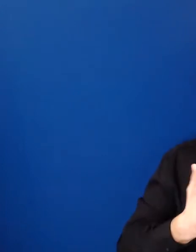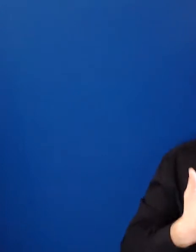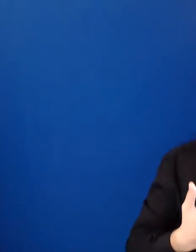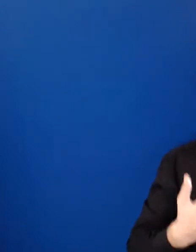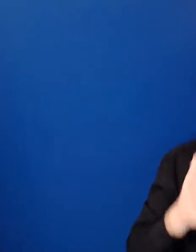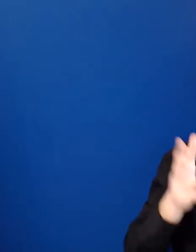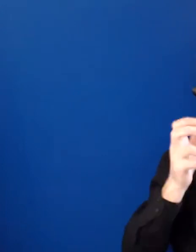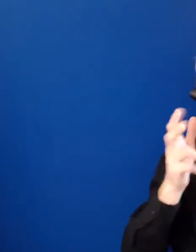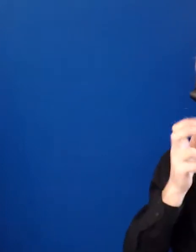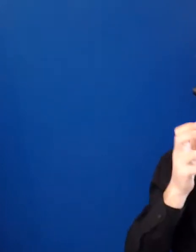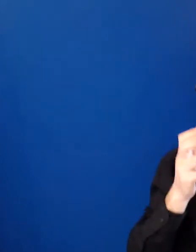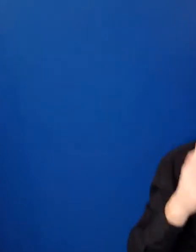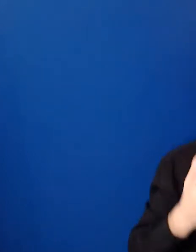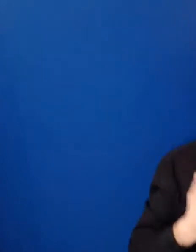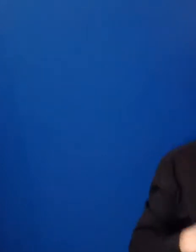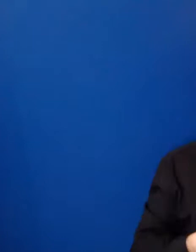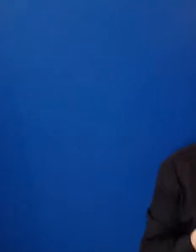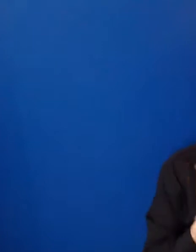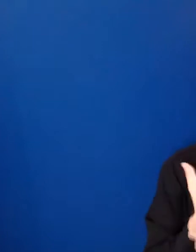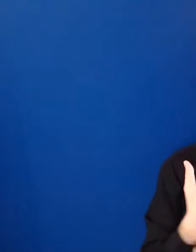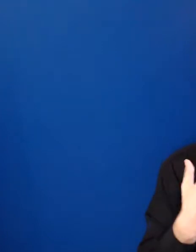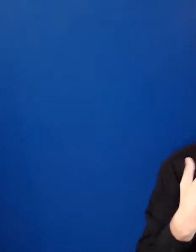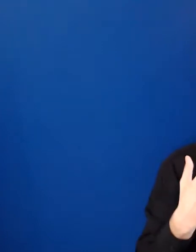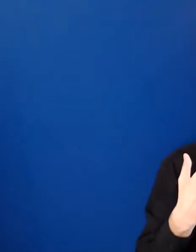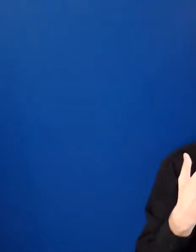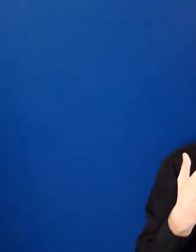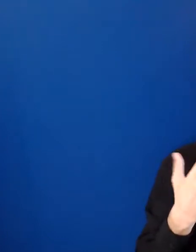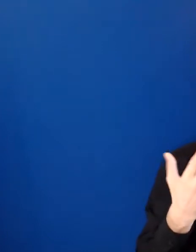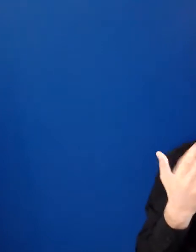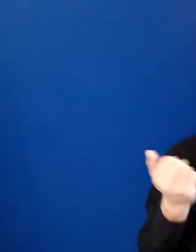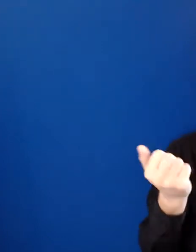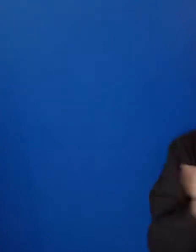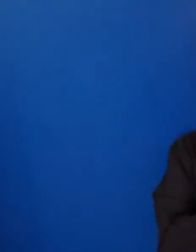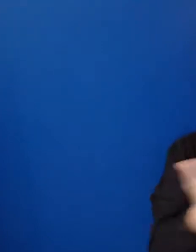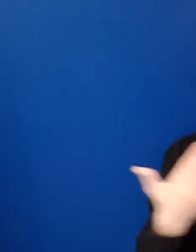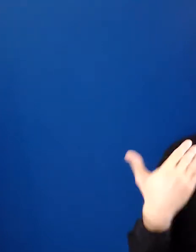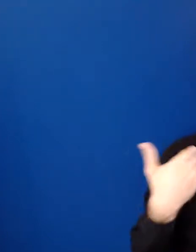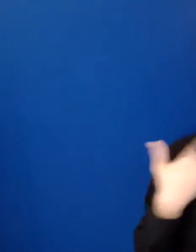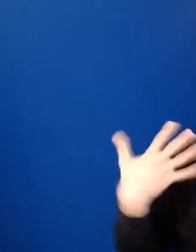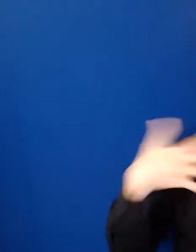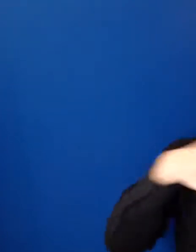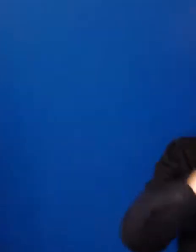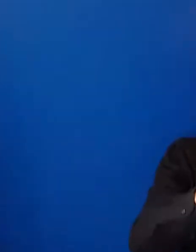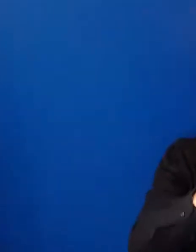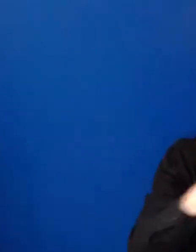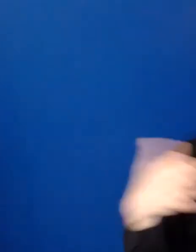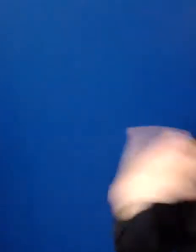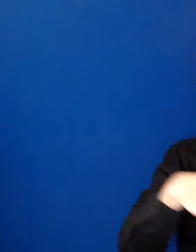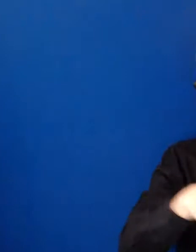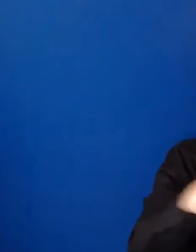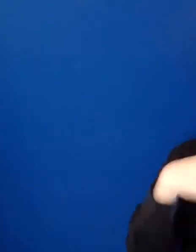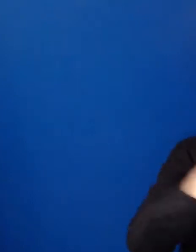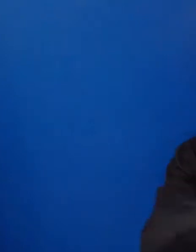and know that everything has some type of intersectionality to it. And we need to be